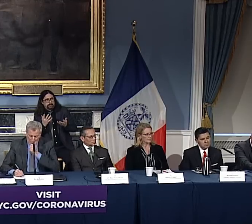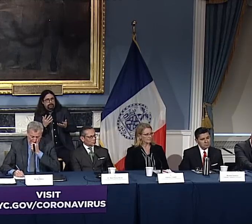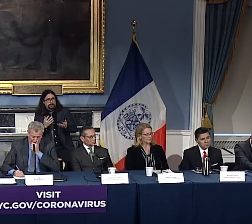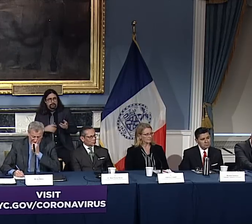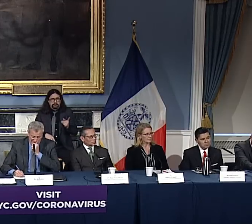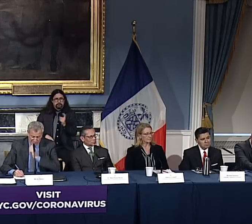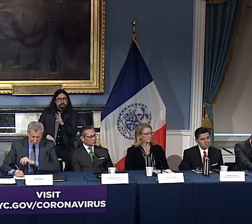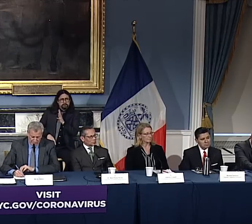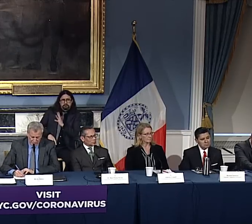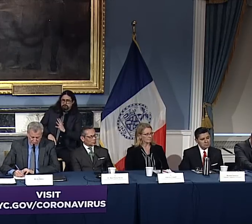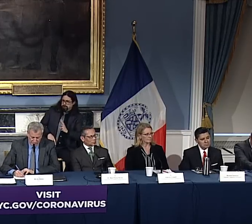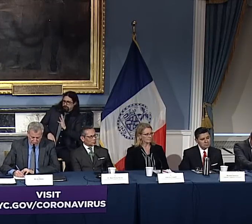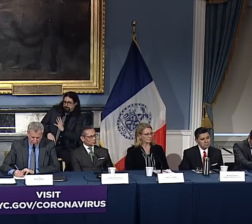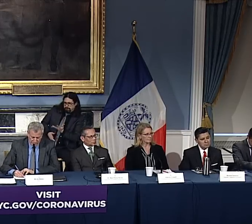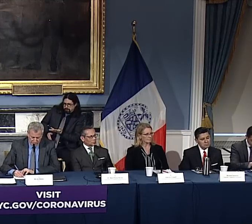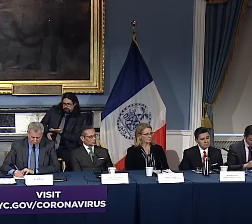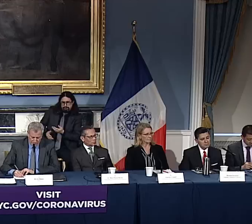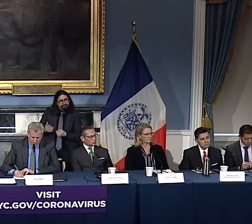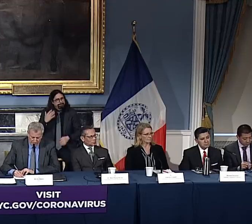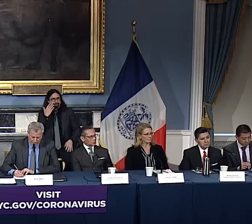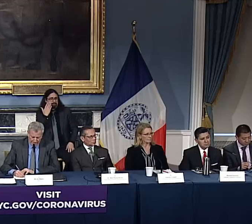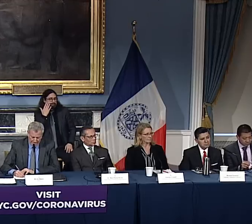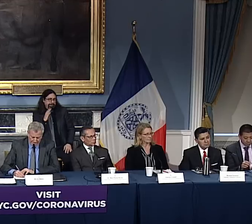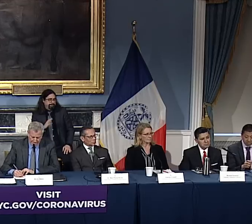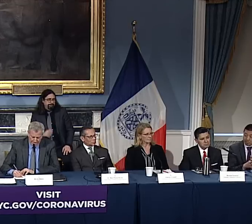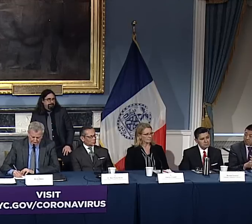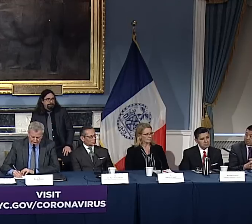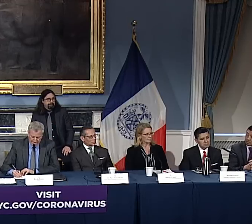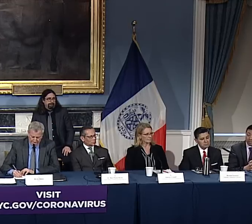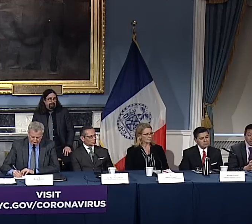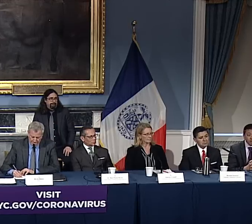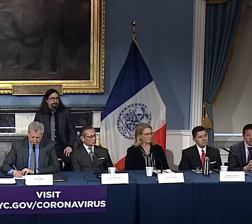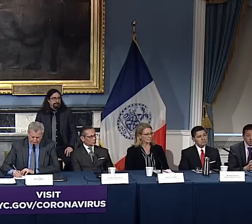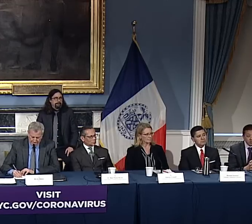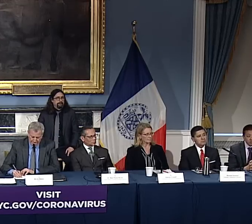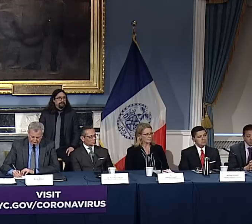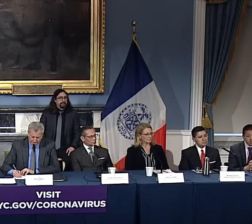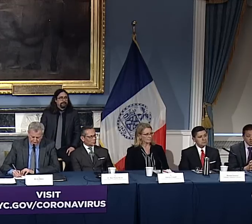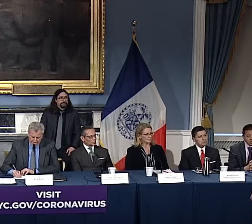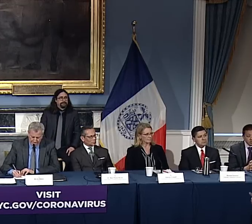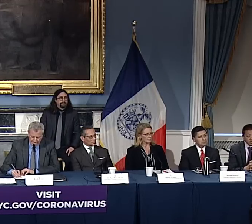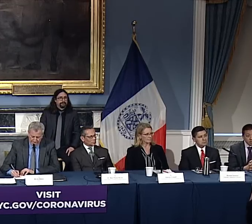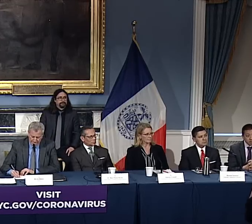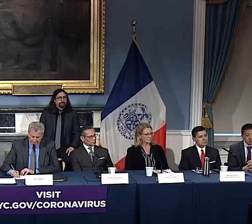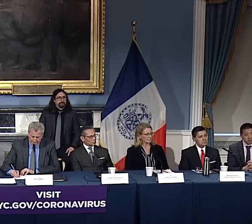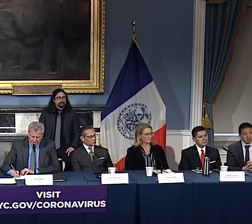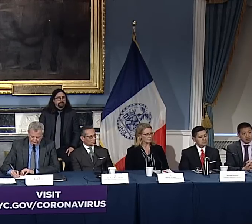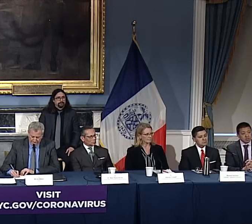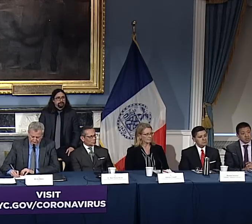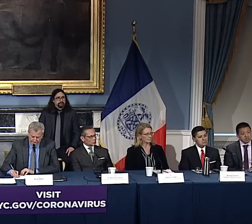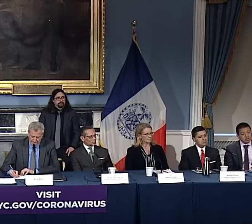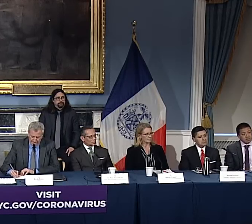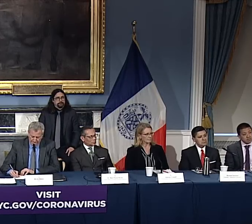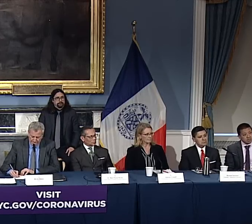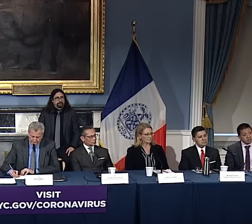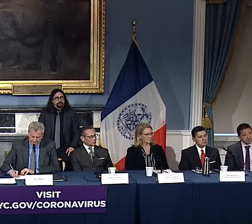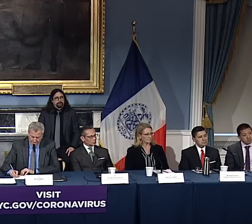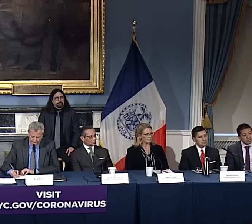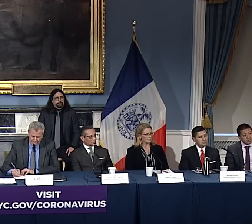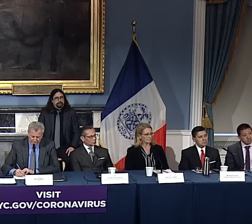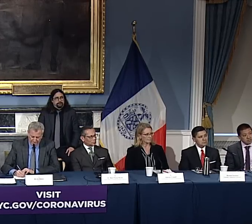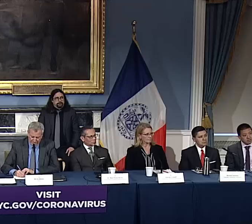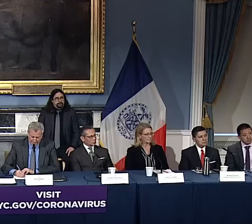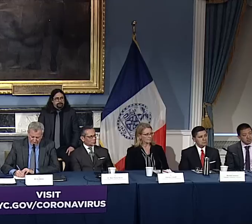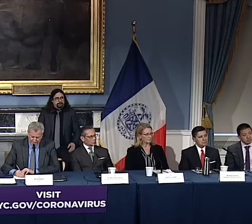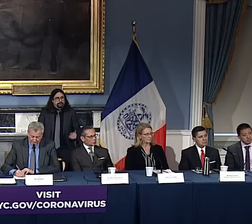of tests, can you say which manufacturers have not been able to send the extraction kits to labs that